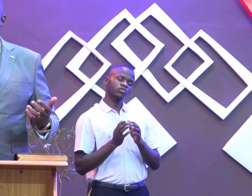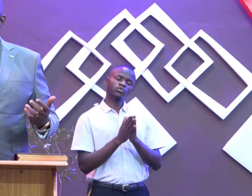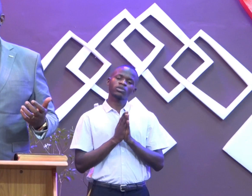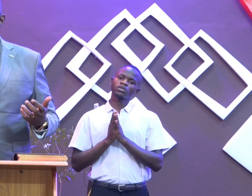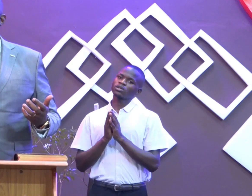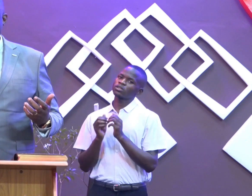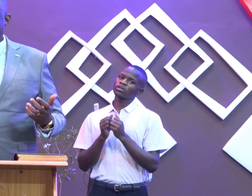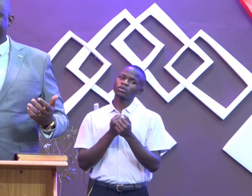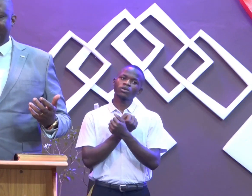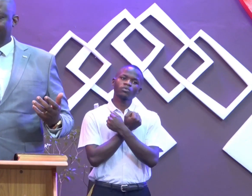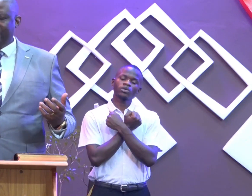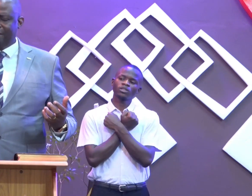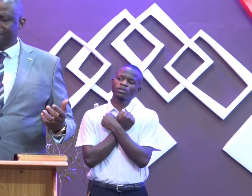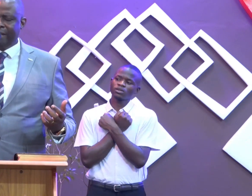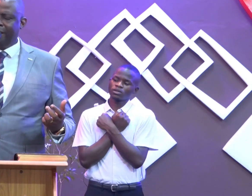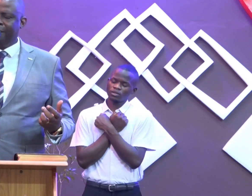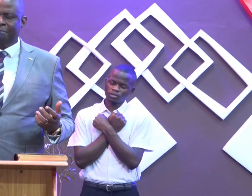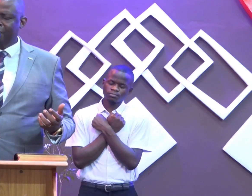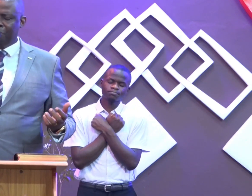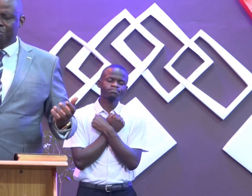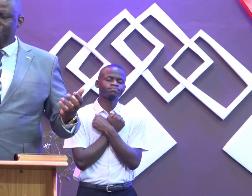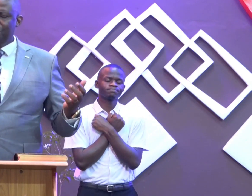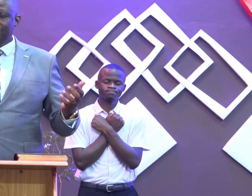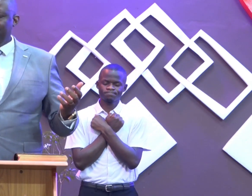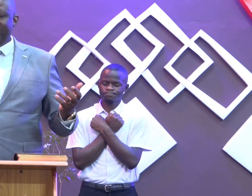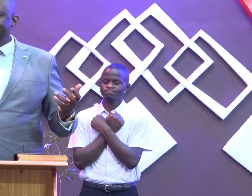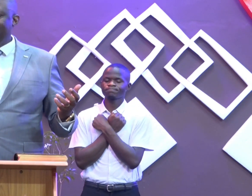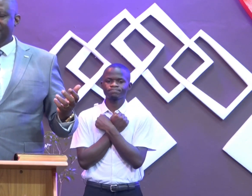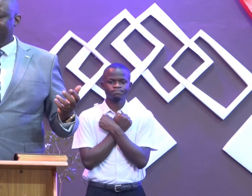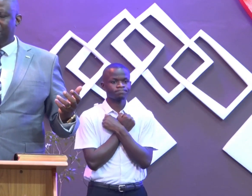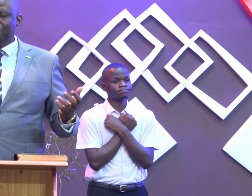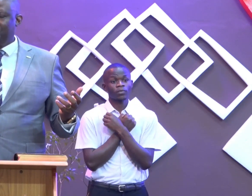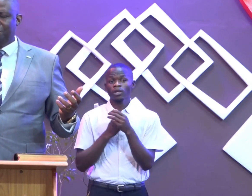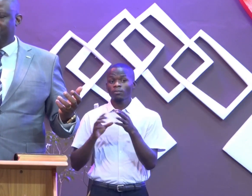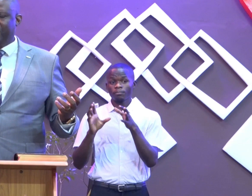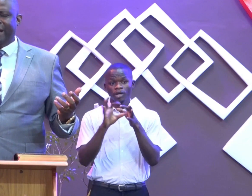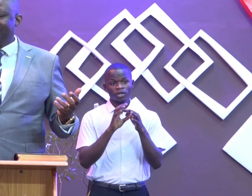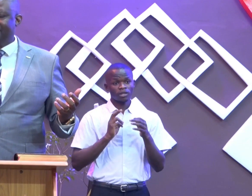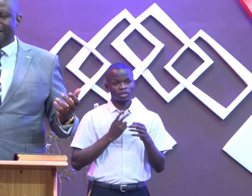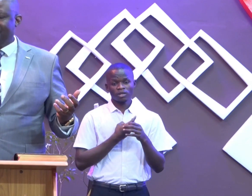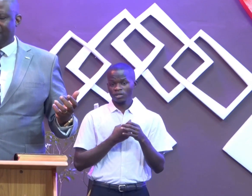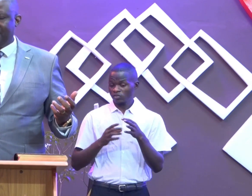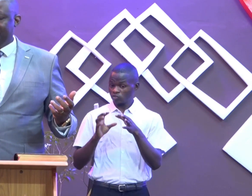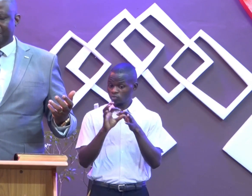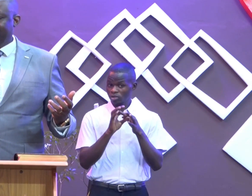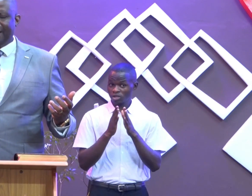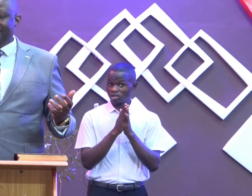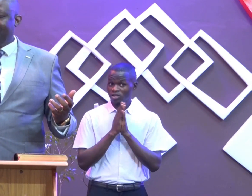us together with love. Oh, bind us, Lord. Bind